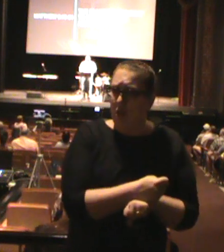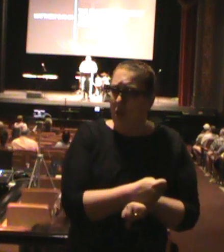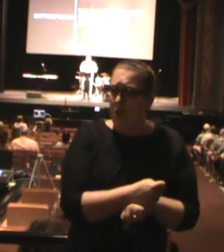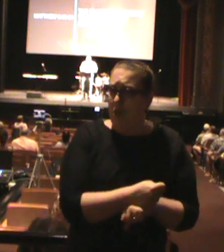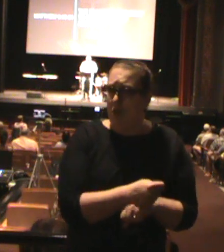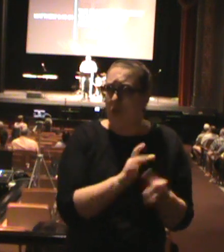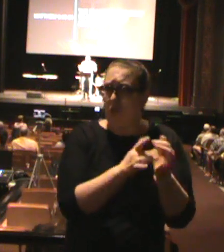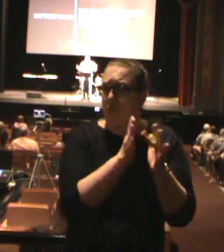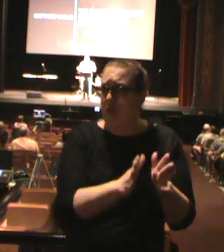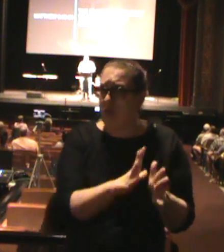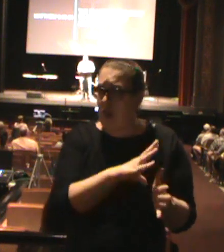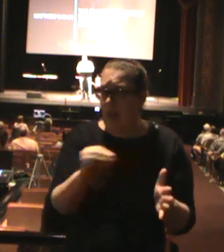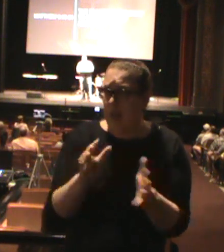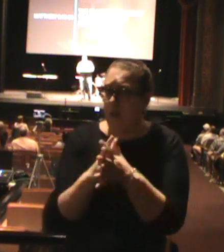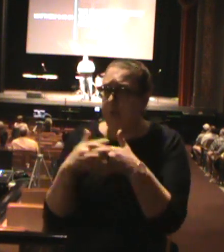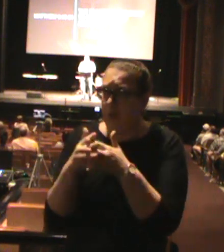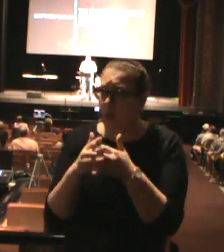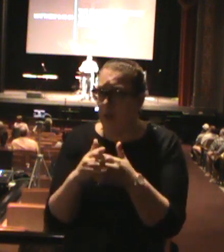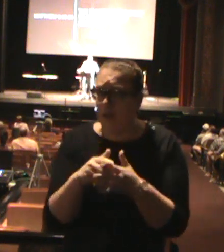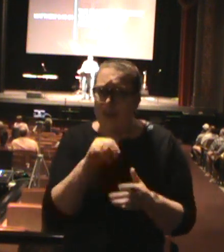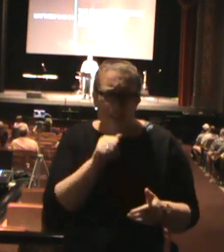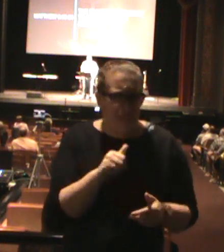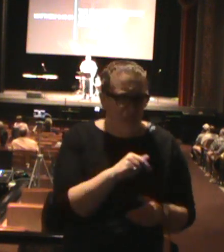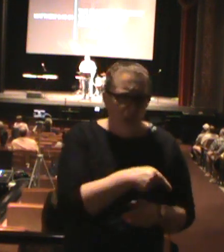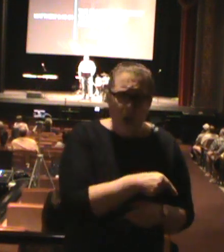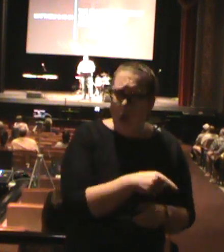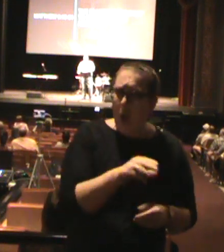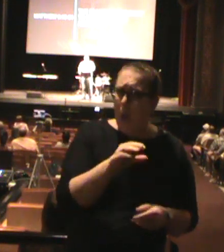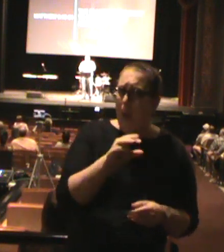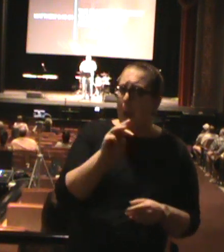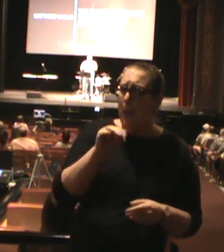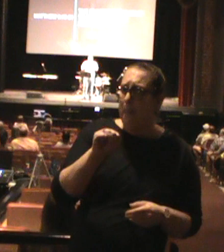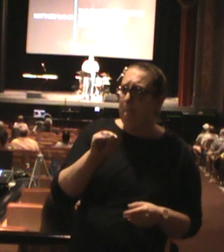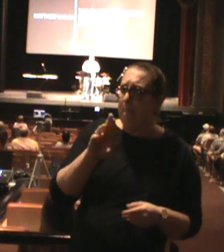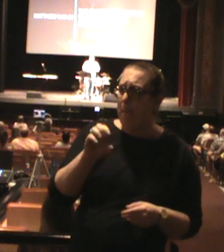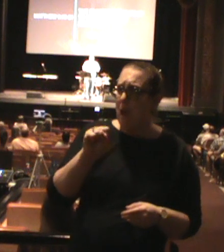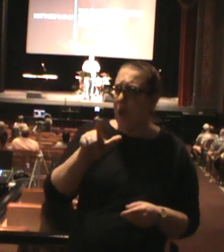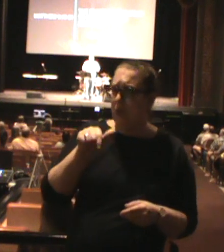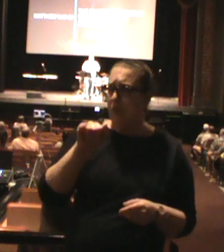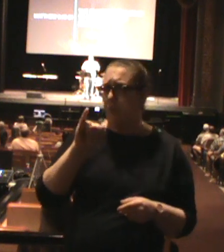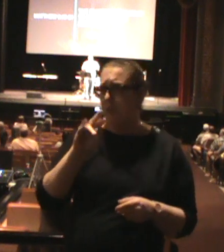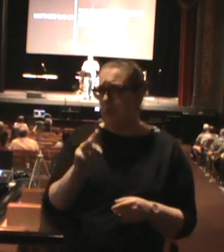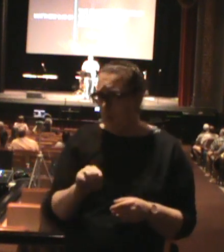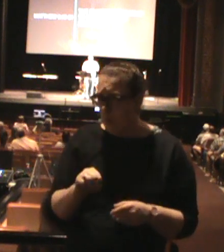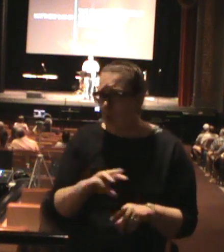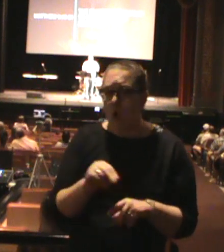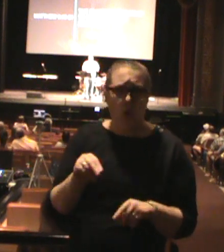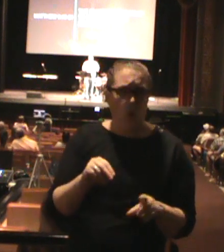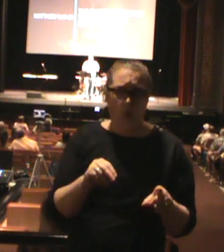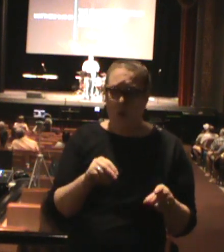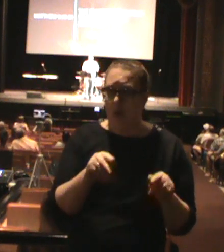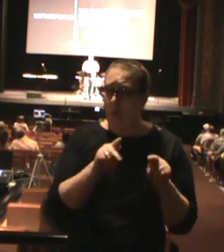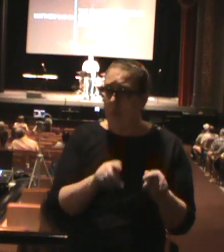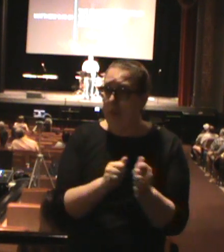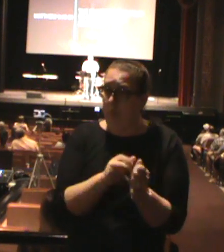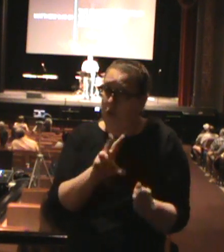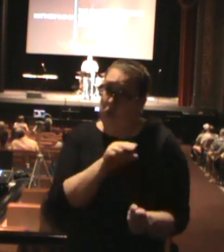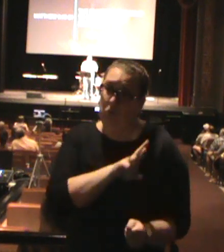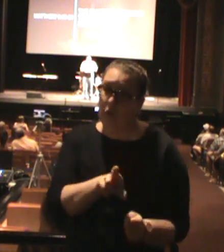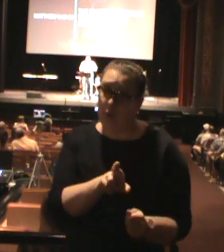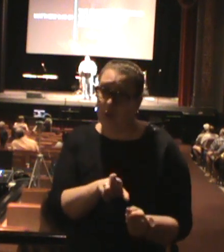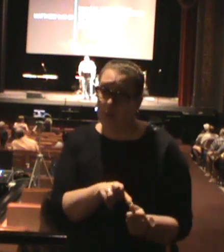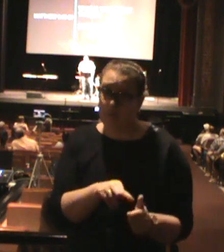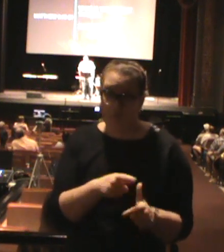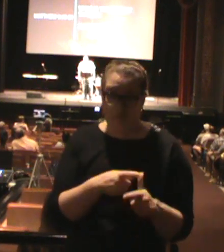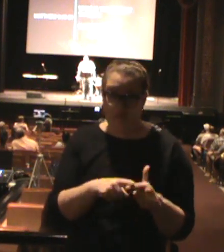I wouldn't say it's Muslims. I wouldn't say it's nuns. I would say the greatest threat to Christianity in America